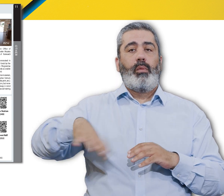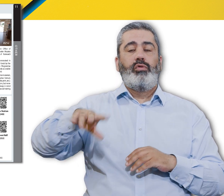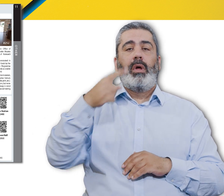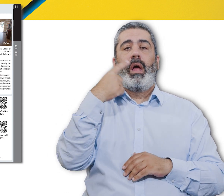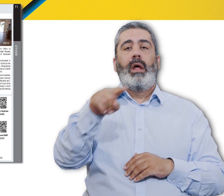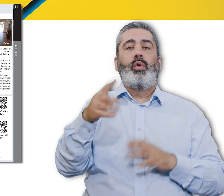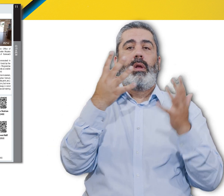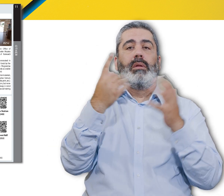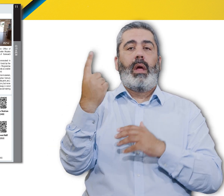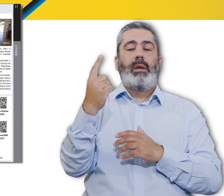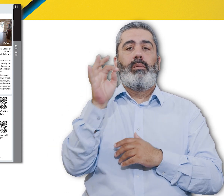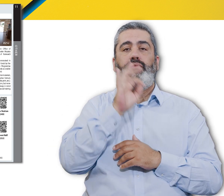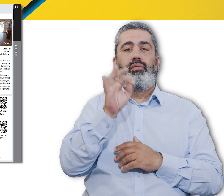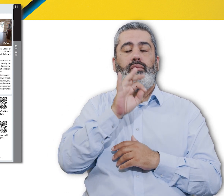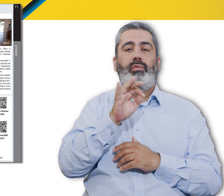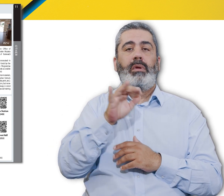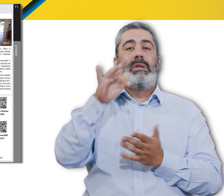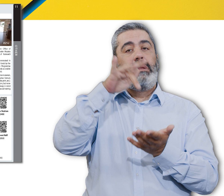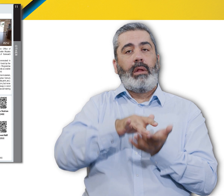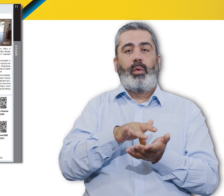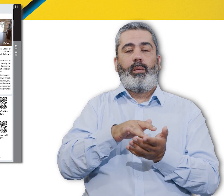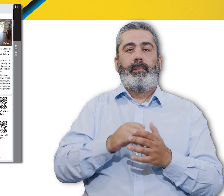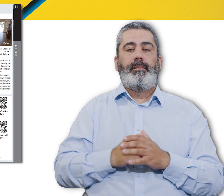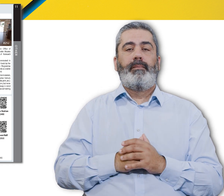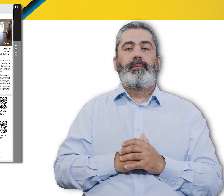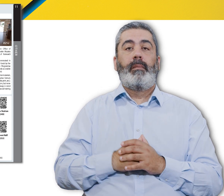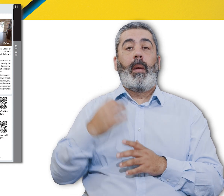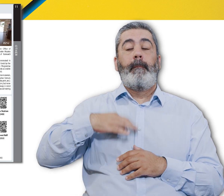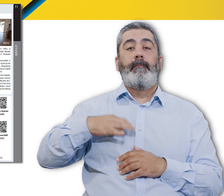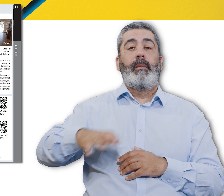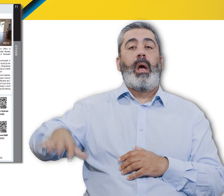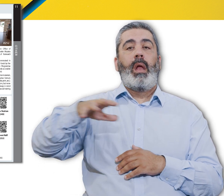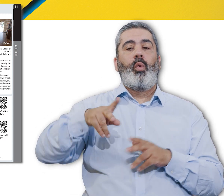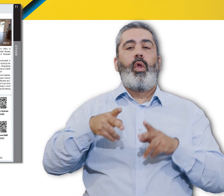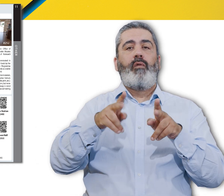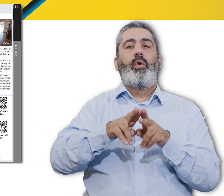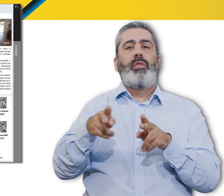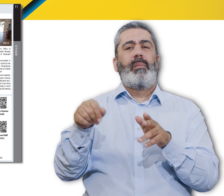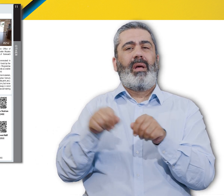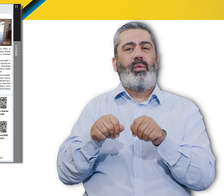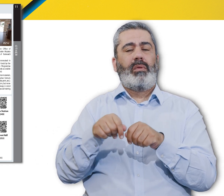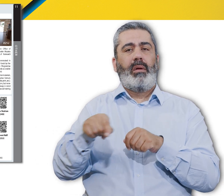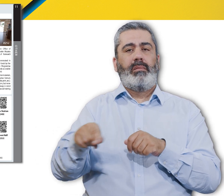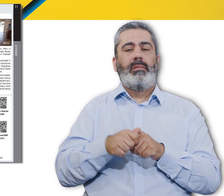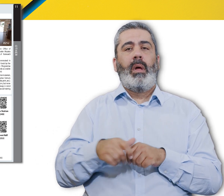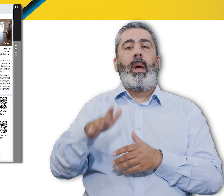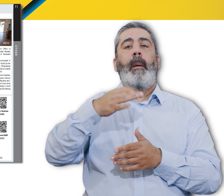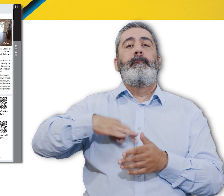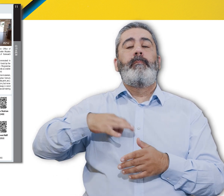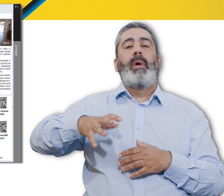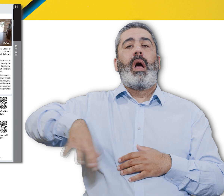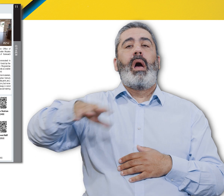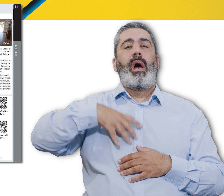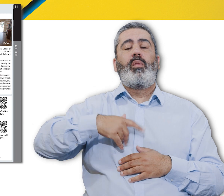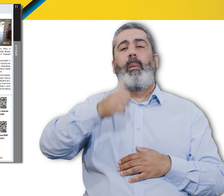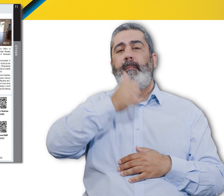The park close to the Boulevard Republika. Park of the Martyrs of the Nation number 188, area,